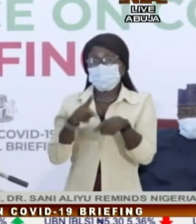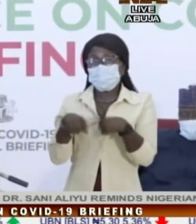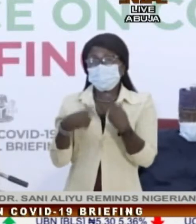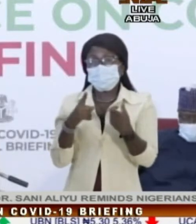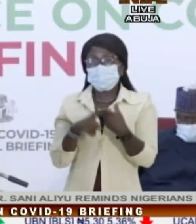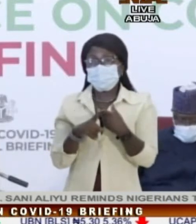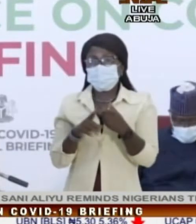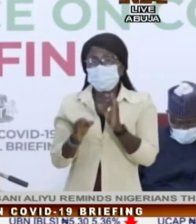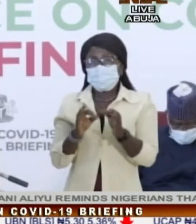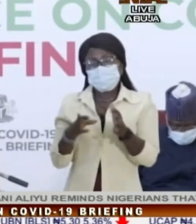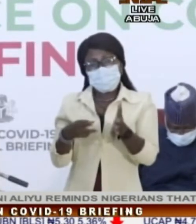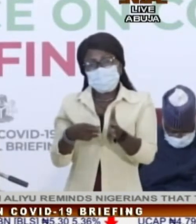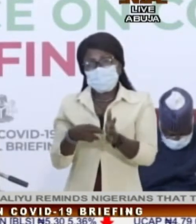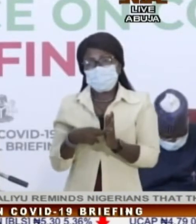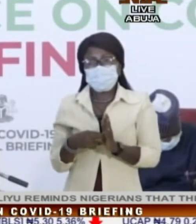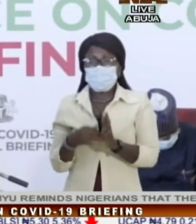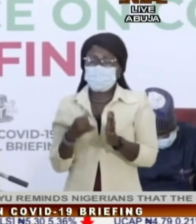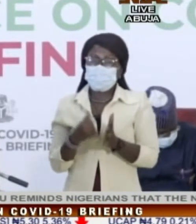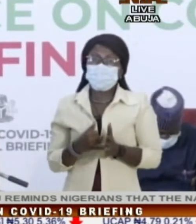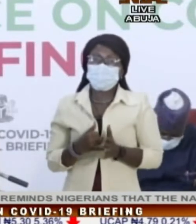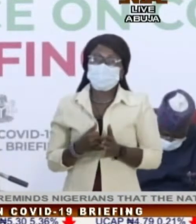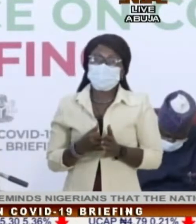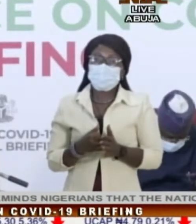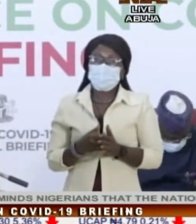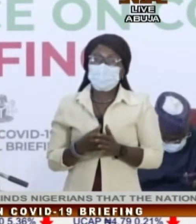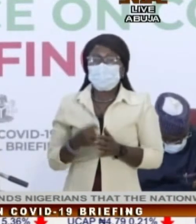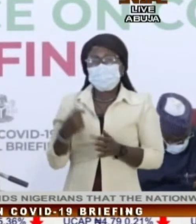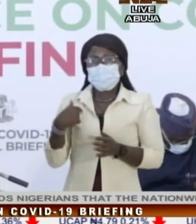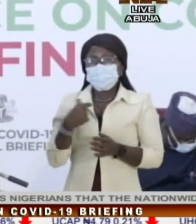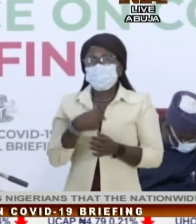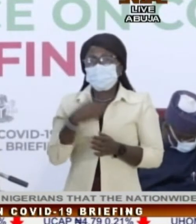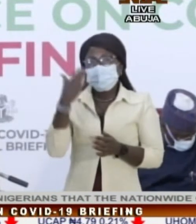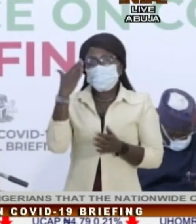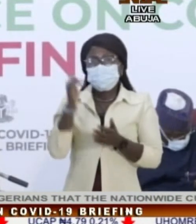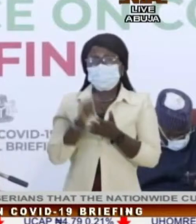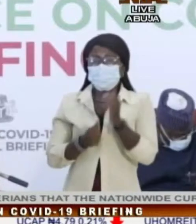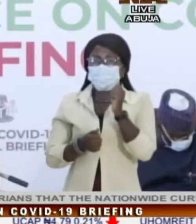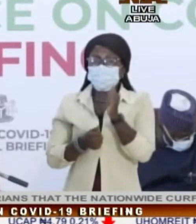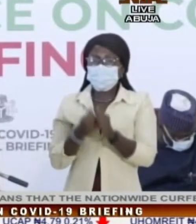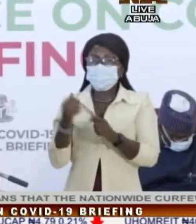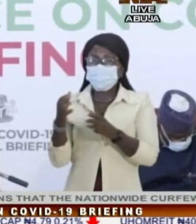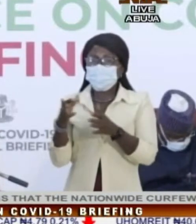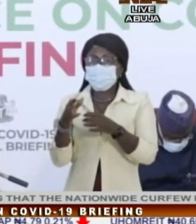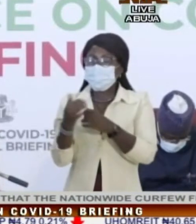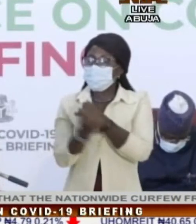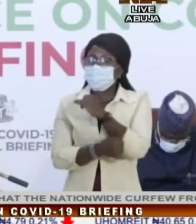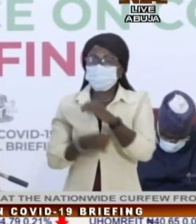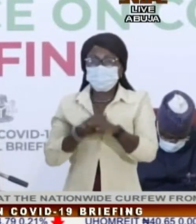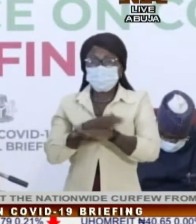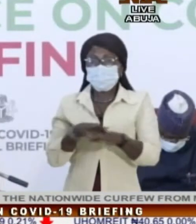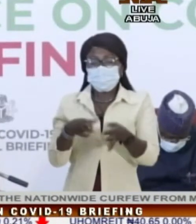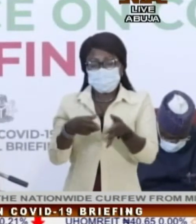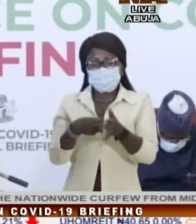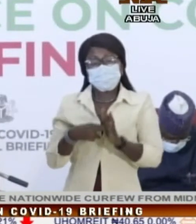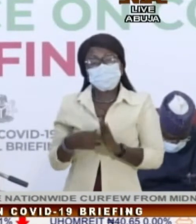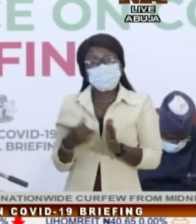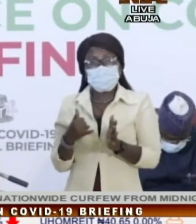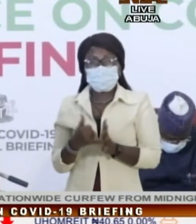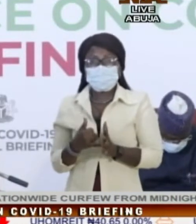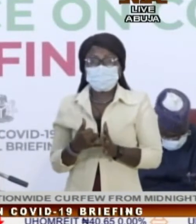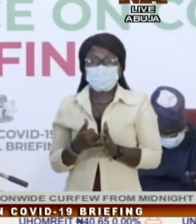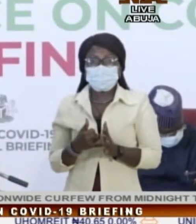a yi Najeriya ma ta samu wannan rigakafi. To amma kafin rigakafin ya zo, ya kamata